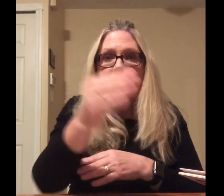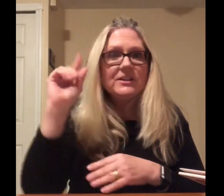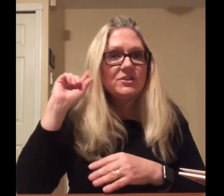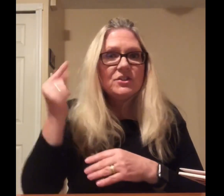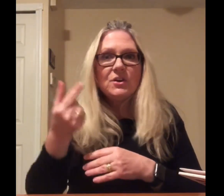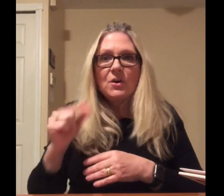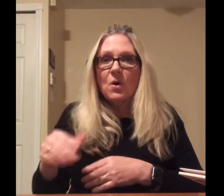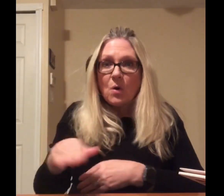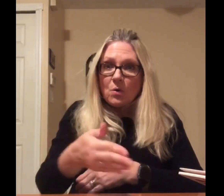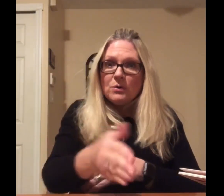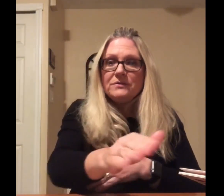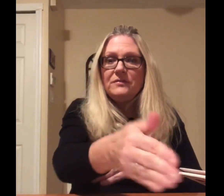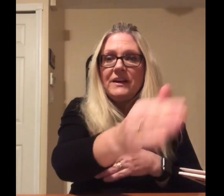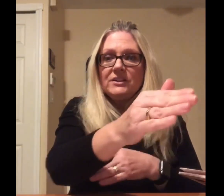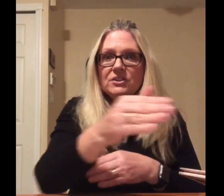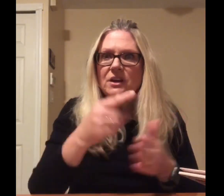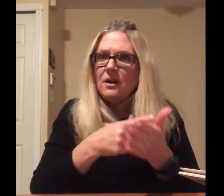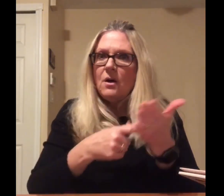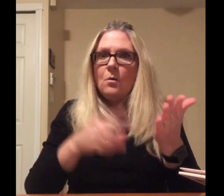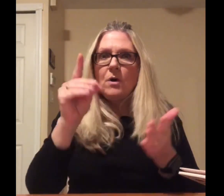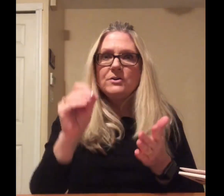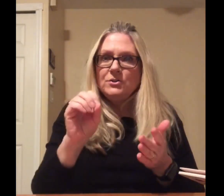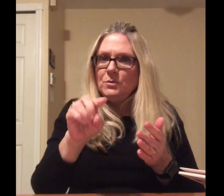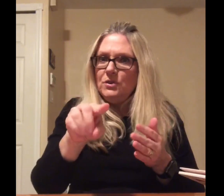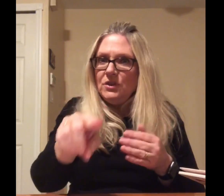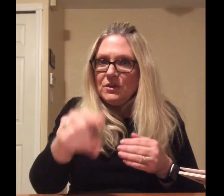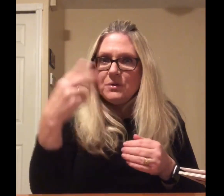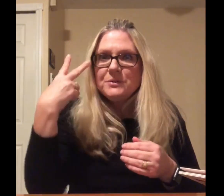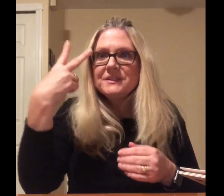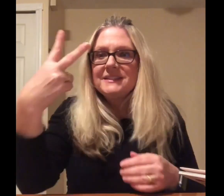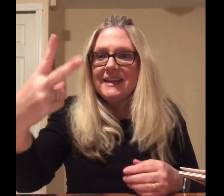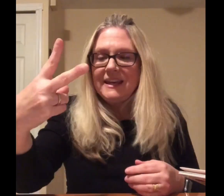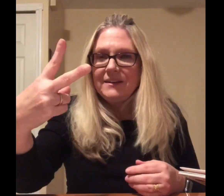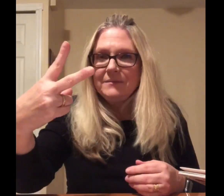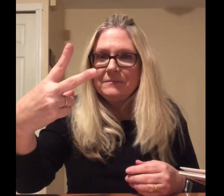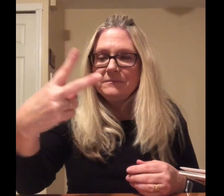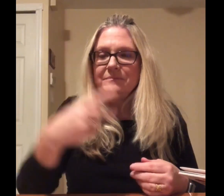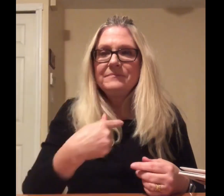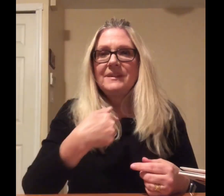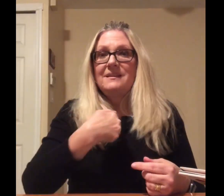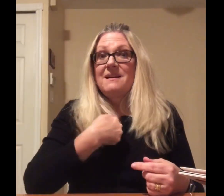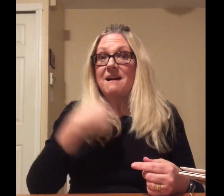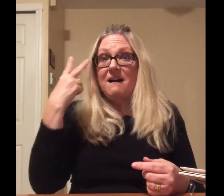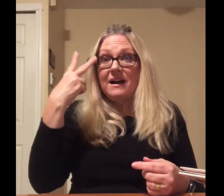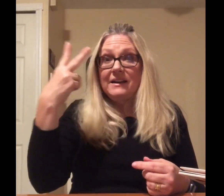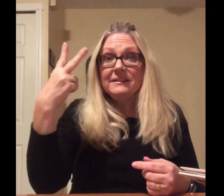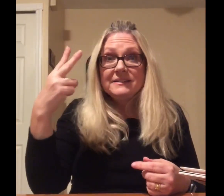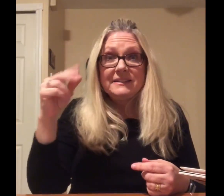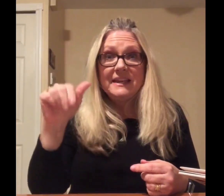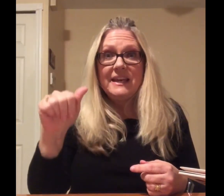Goldfish, goldfish. What do you see? I see